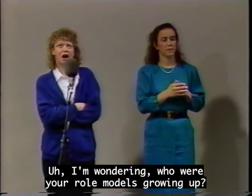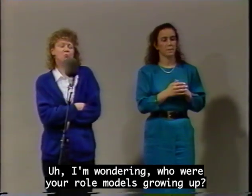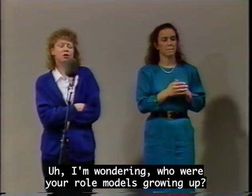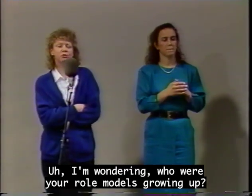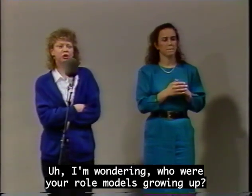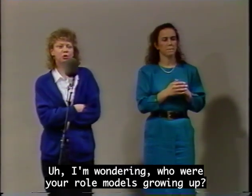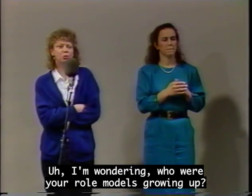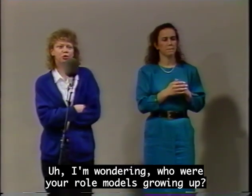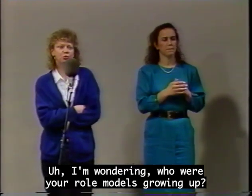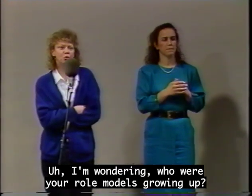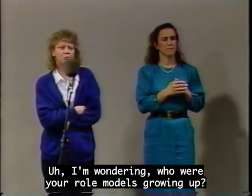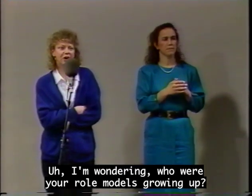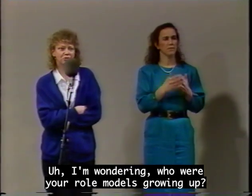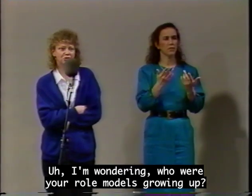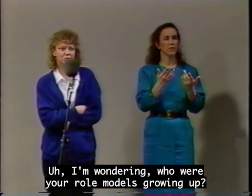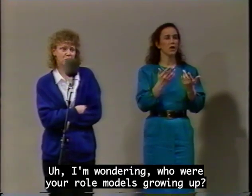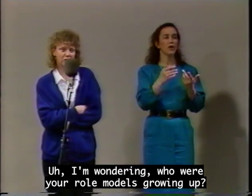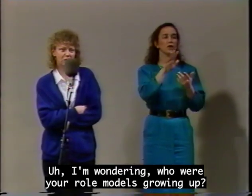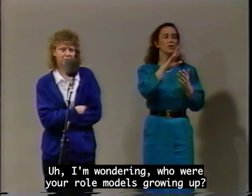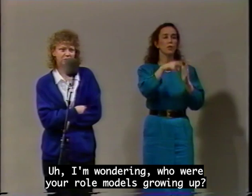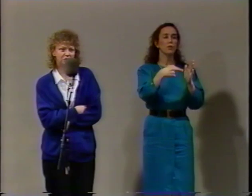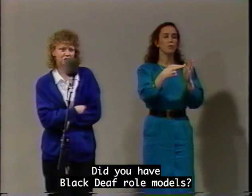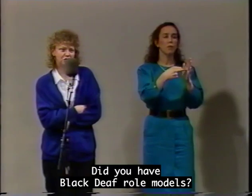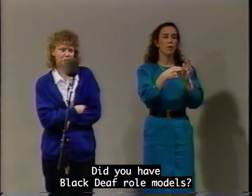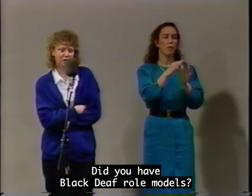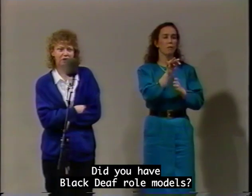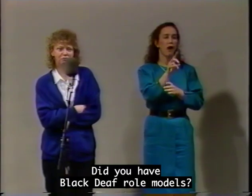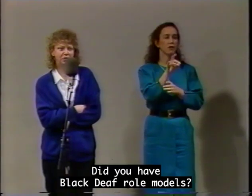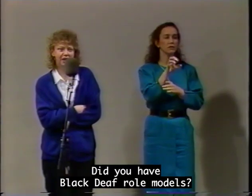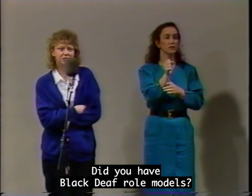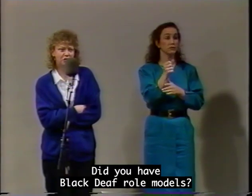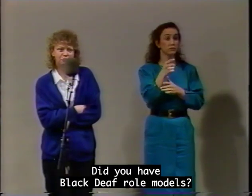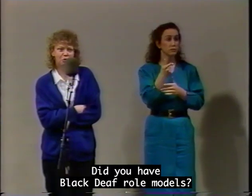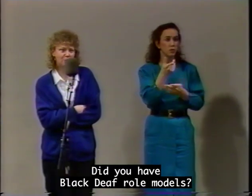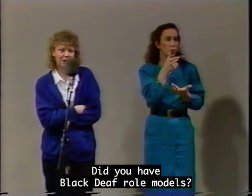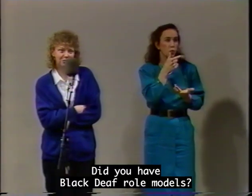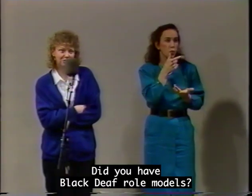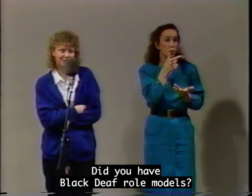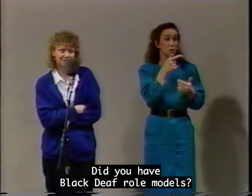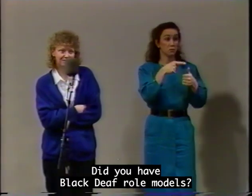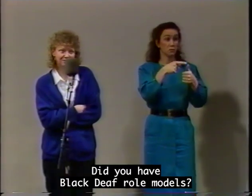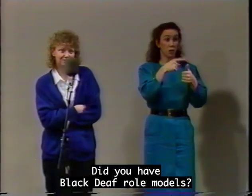I'm wondering, who were your role models growing up? Did you have black deaf role models?